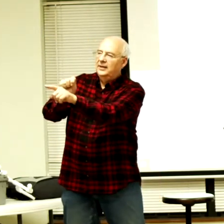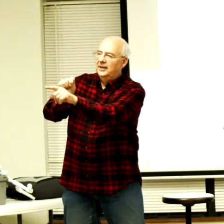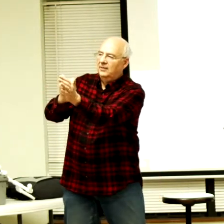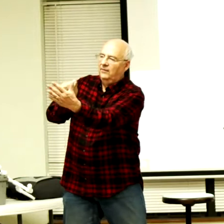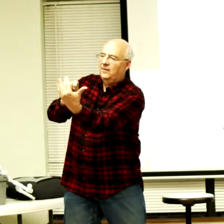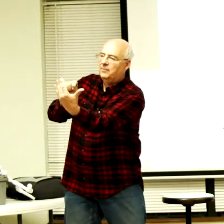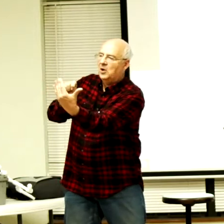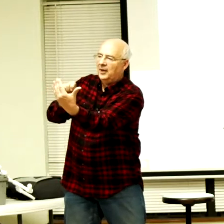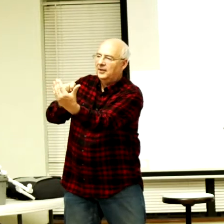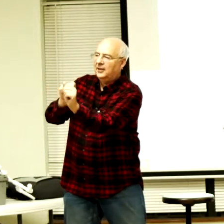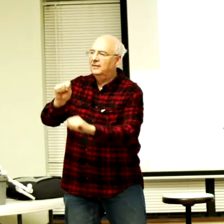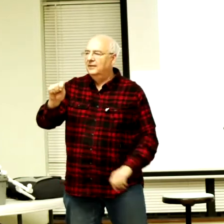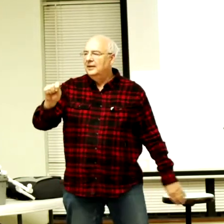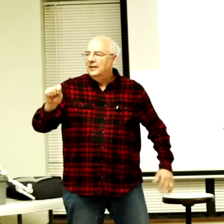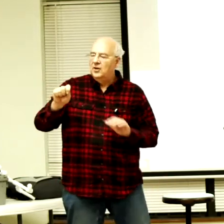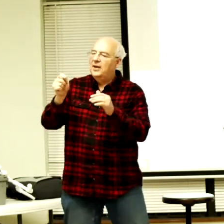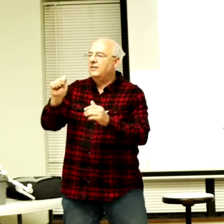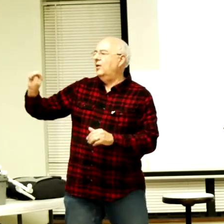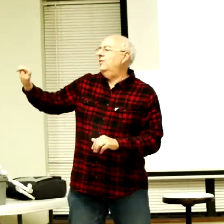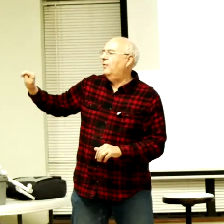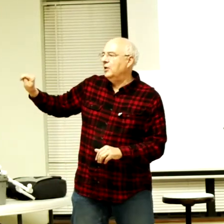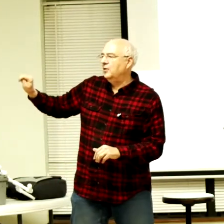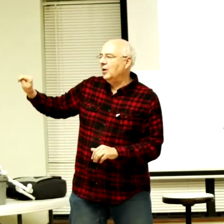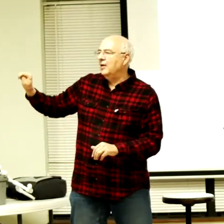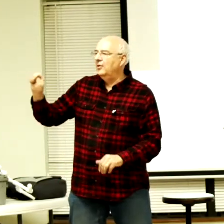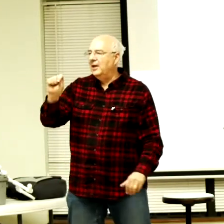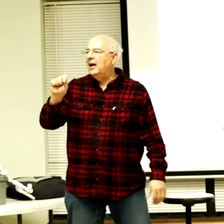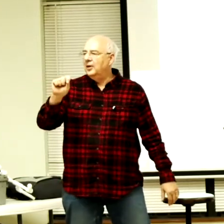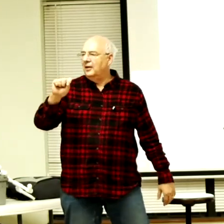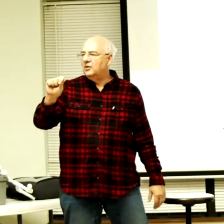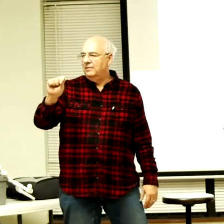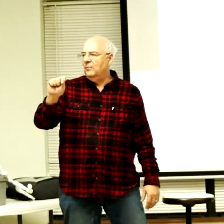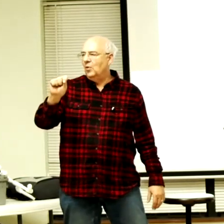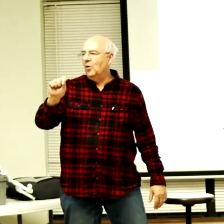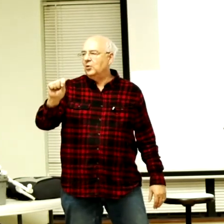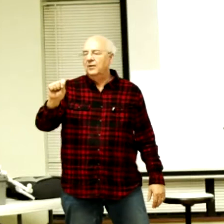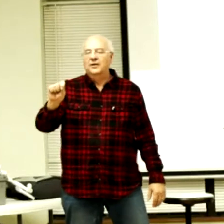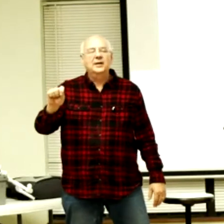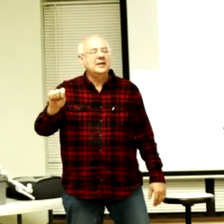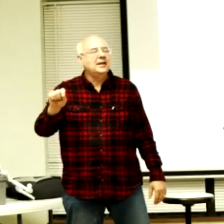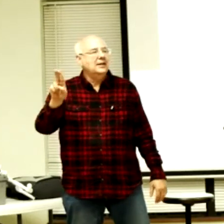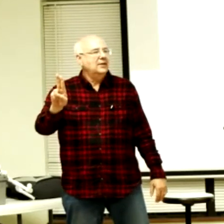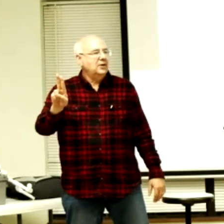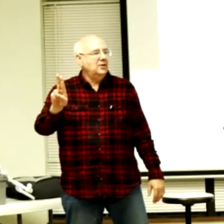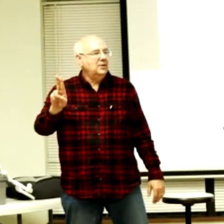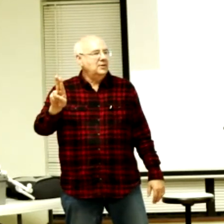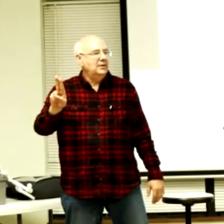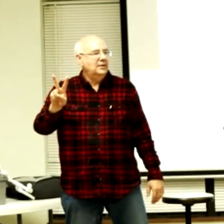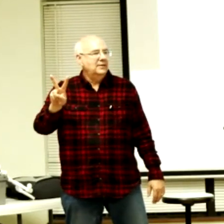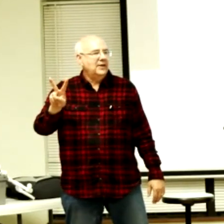Lynette, palm out. There you go. You don't have to go twerk it all the way out, but at least more toward the front. T, U,